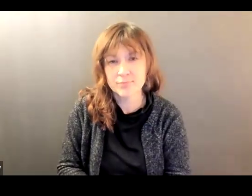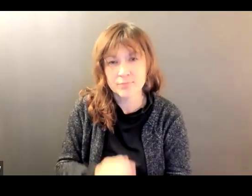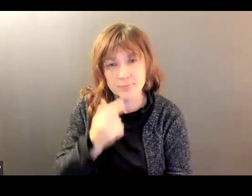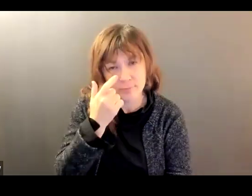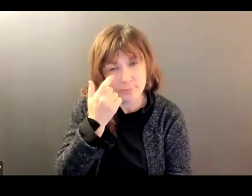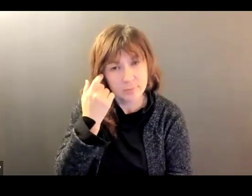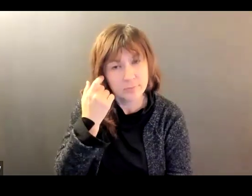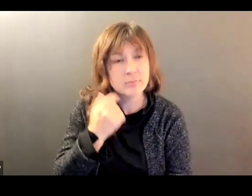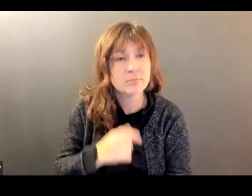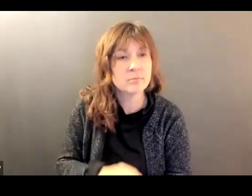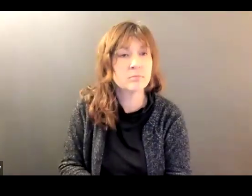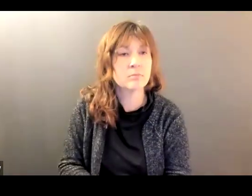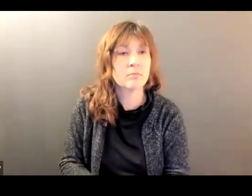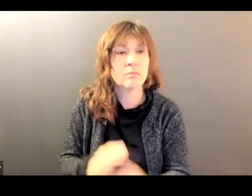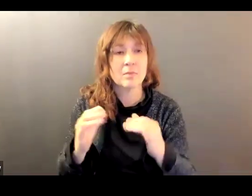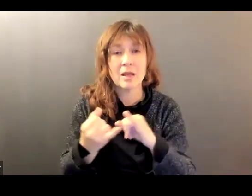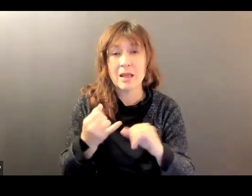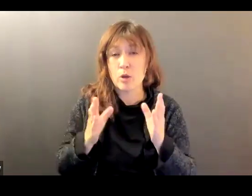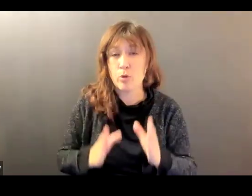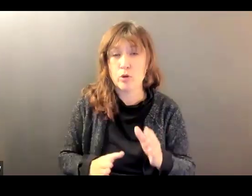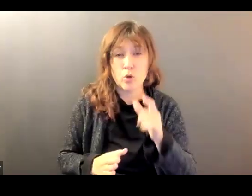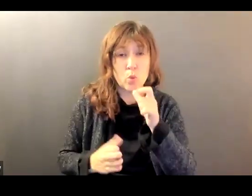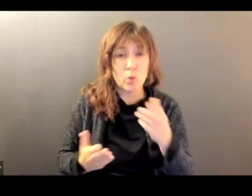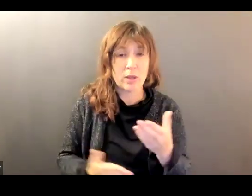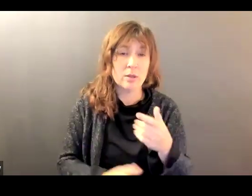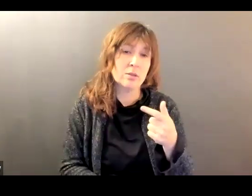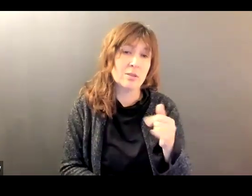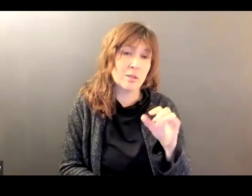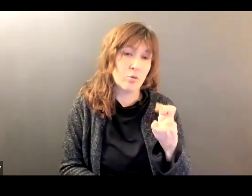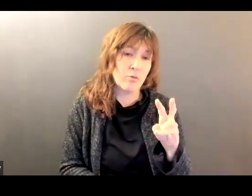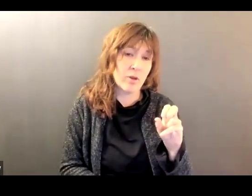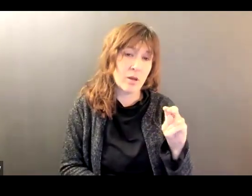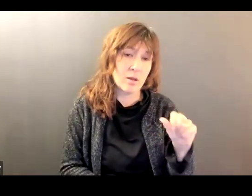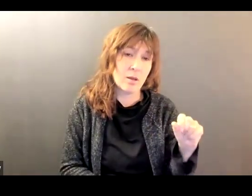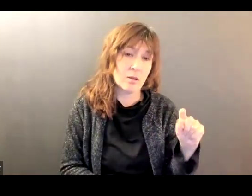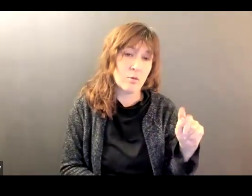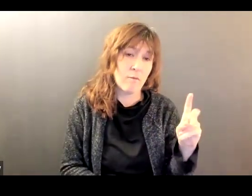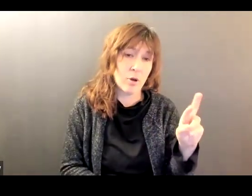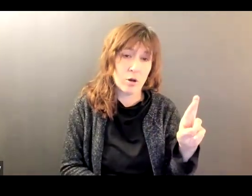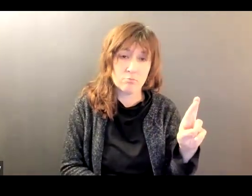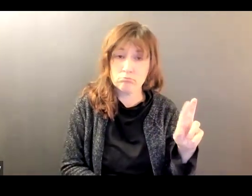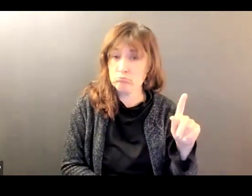Our last in-person speaker is Giovanna Tovar.